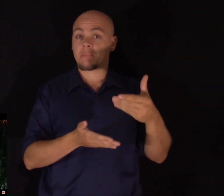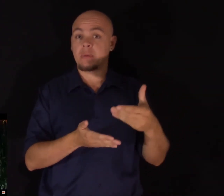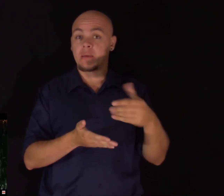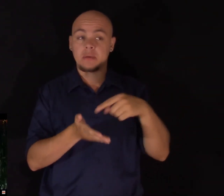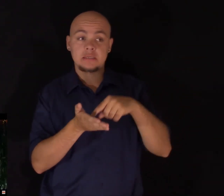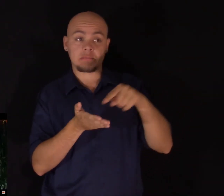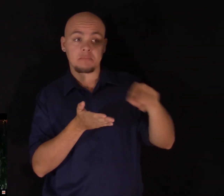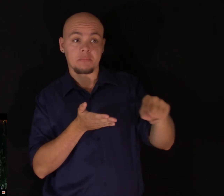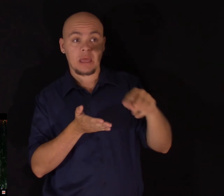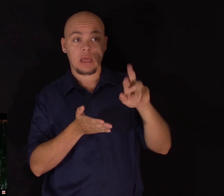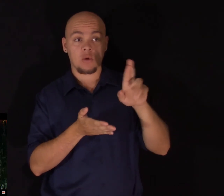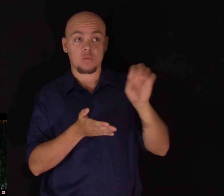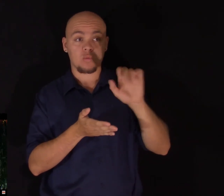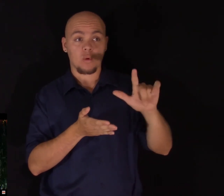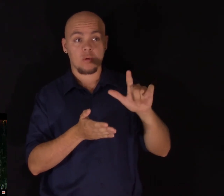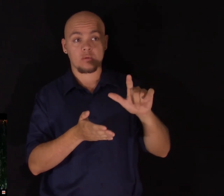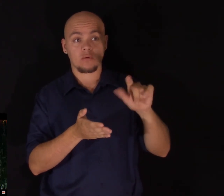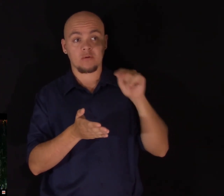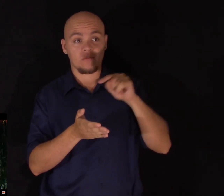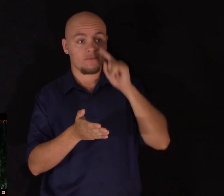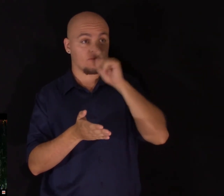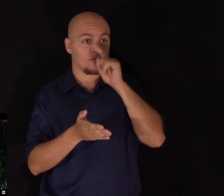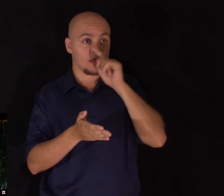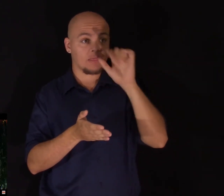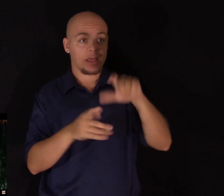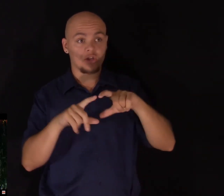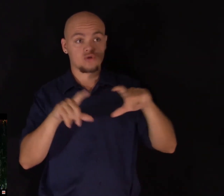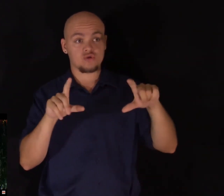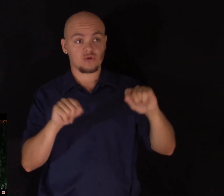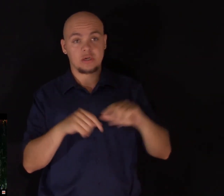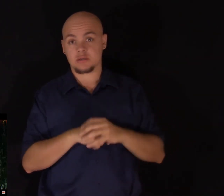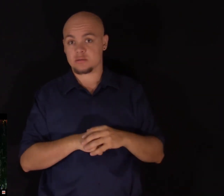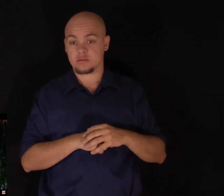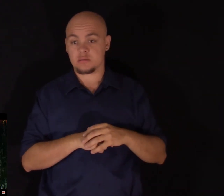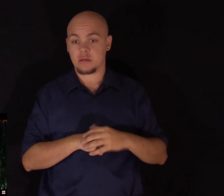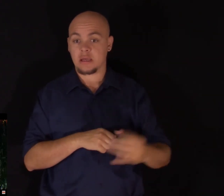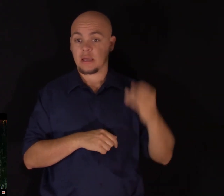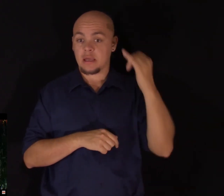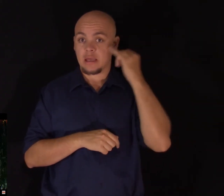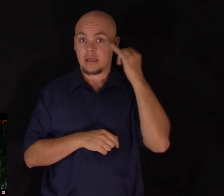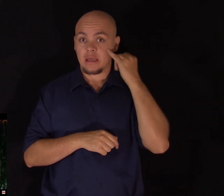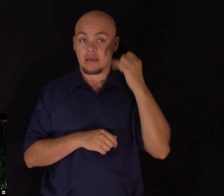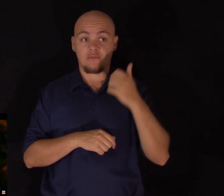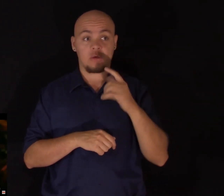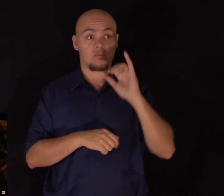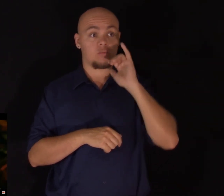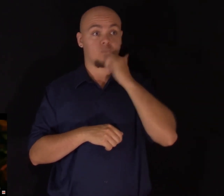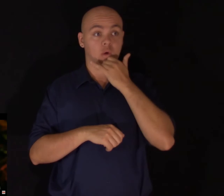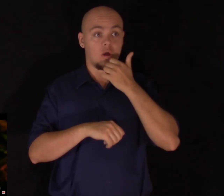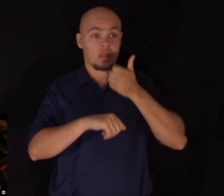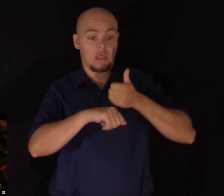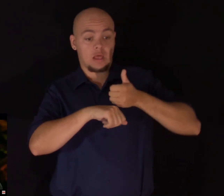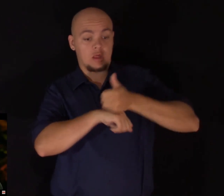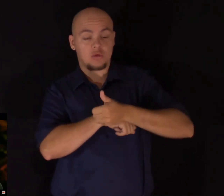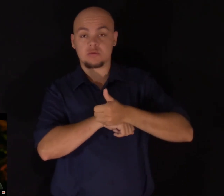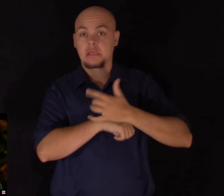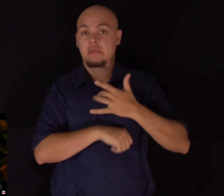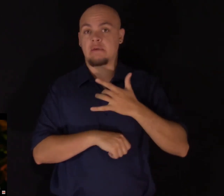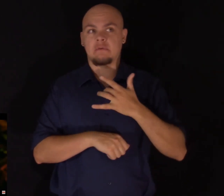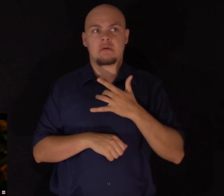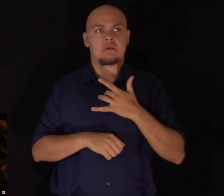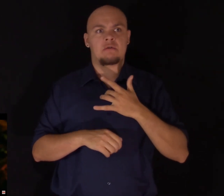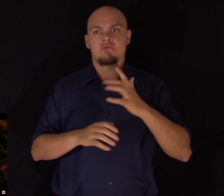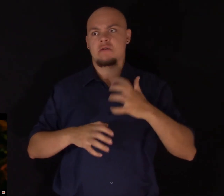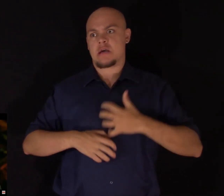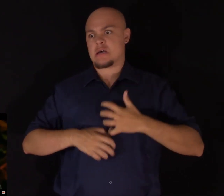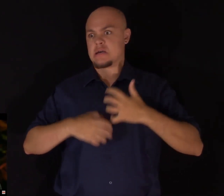that forged those checks. They're going to be infuriated if they sense they're wrongly accused throughout the entire course of the interview, not just in